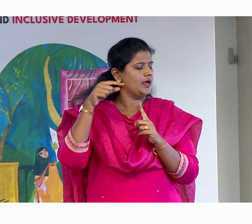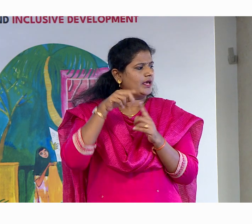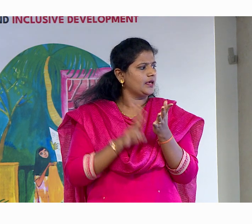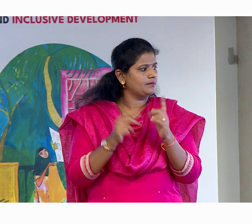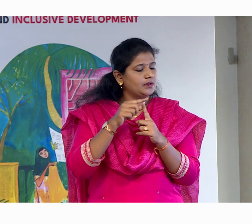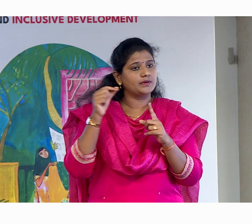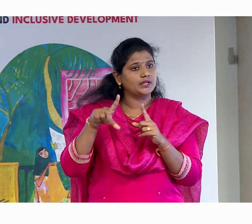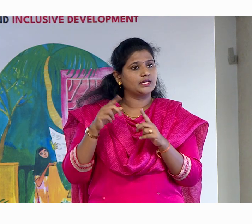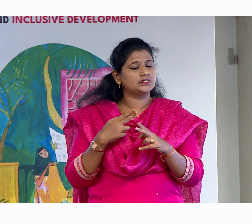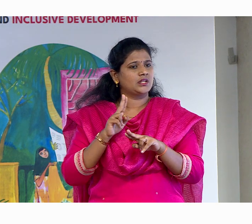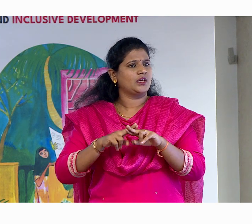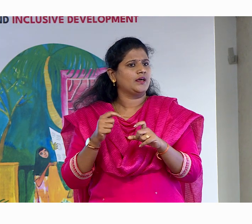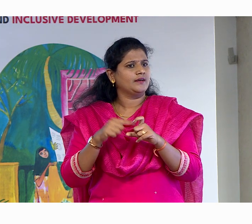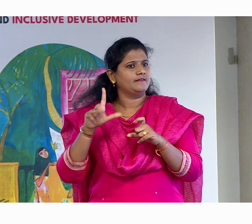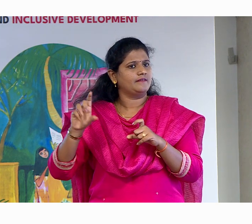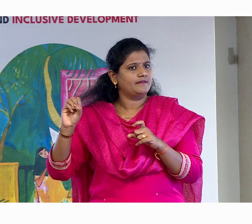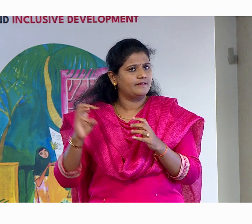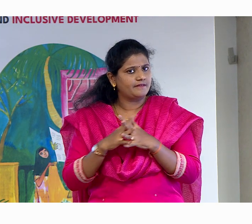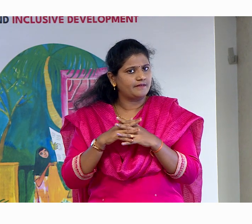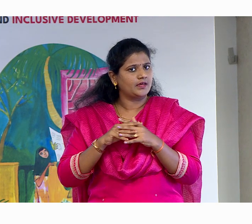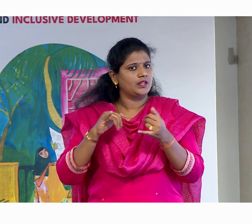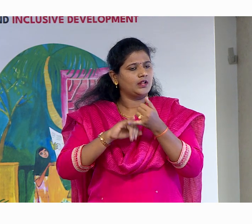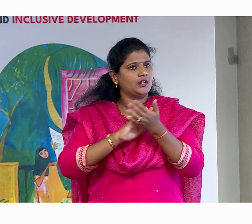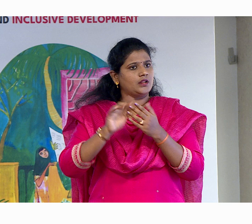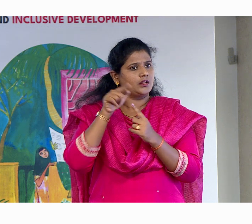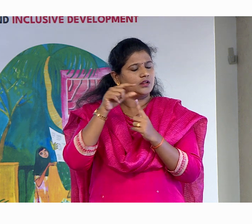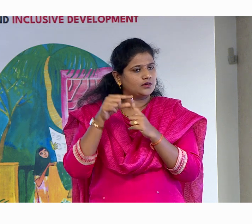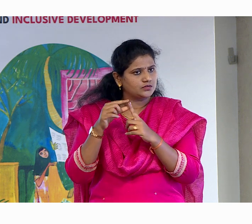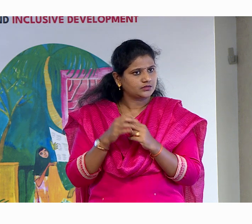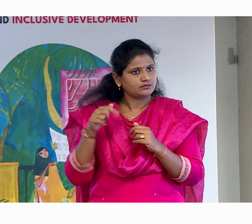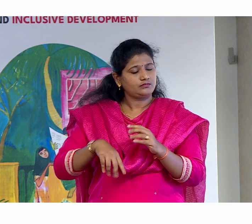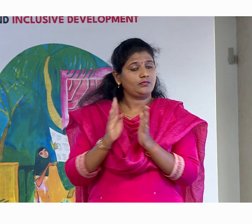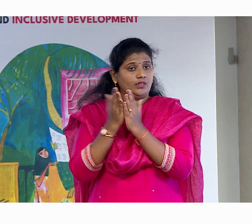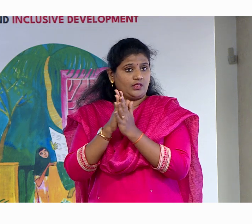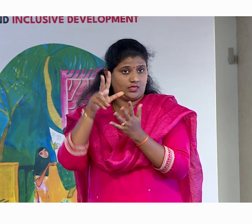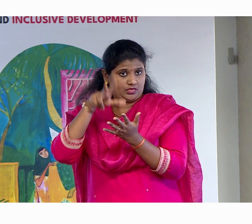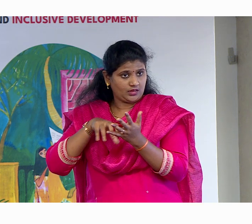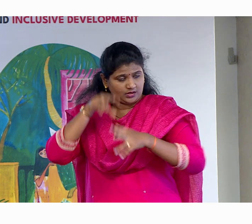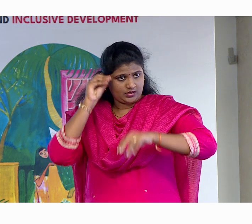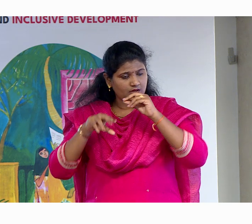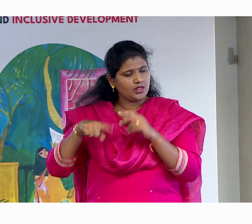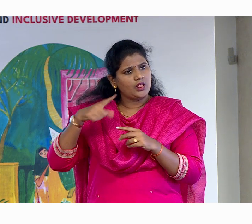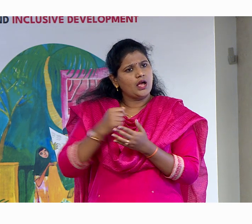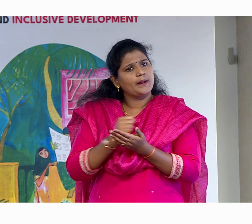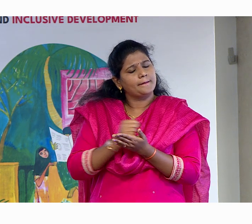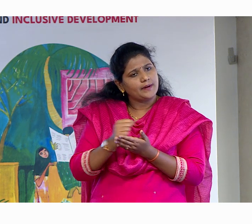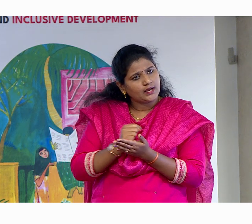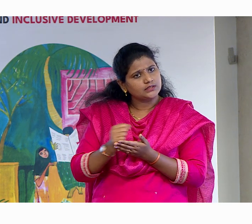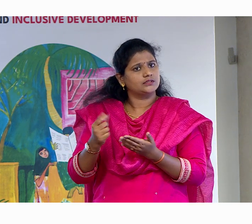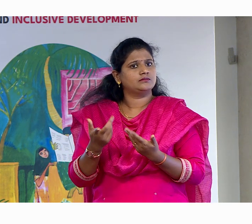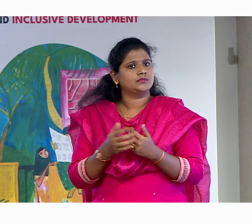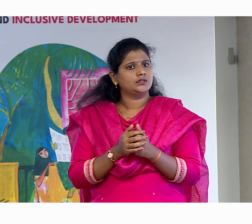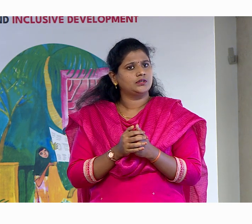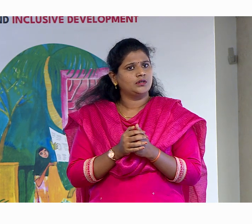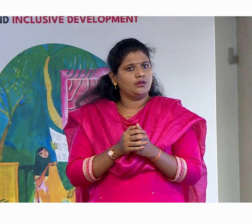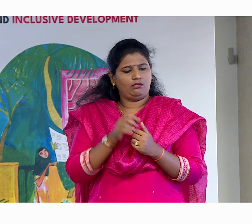Fellowship. They'll take you into all sorts of exciting theoretical and practical approaches to implementation. Hours